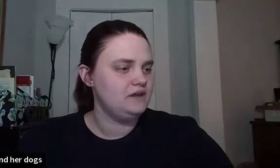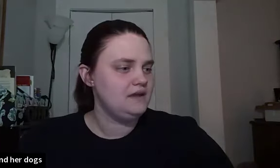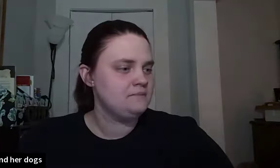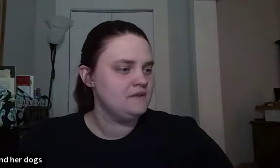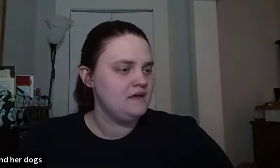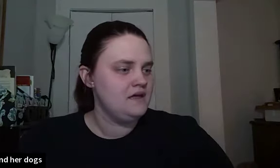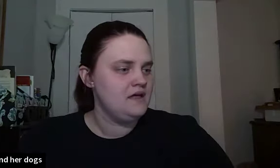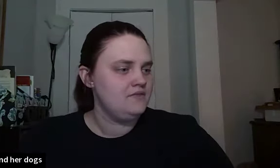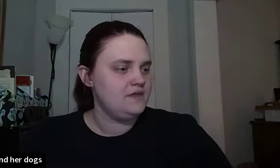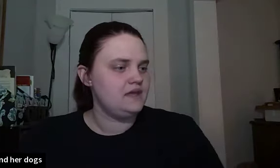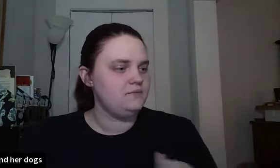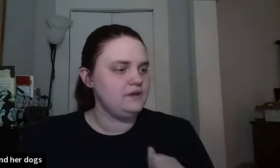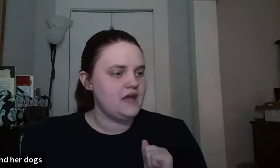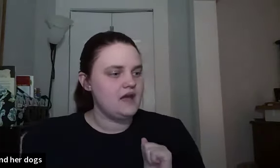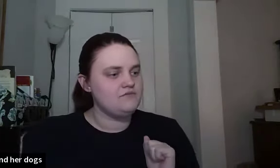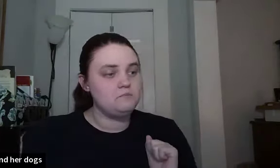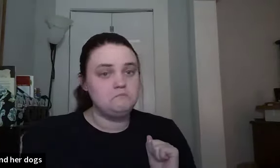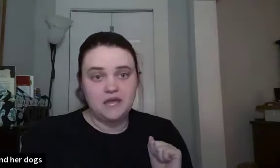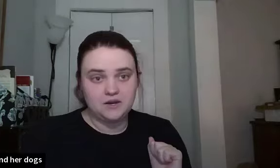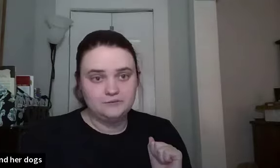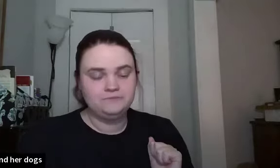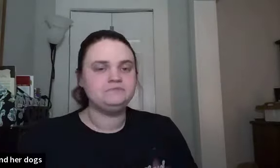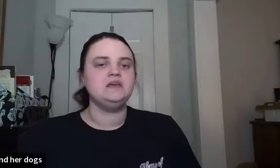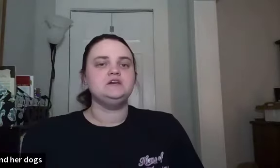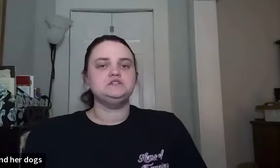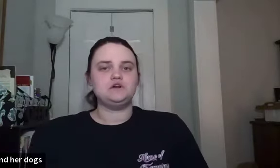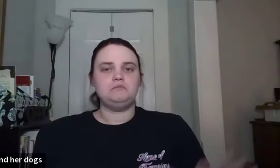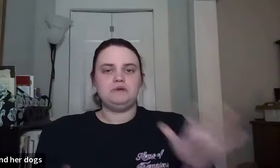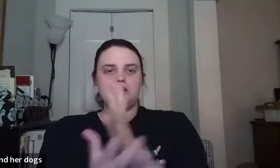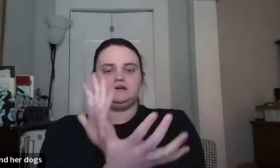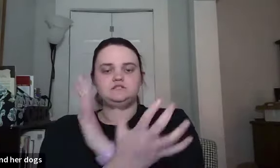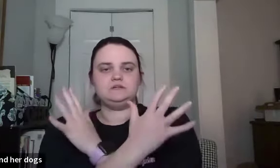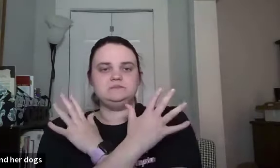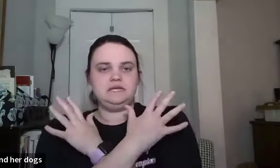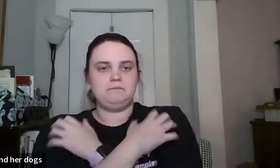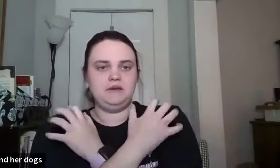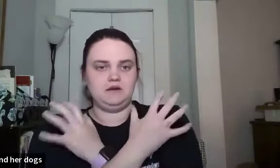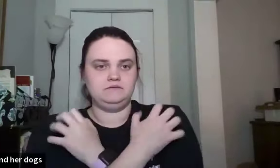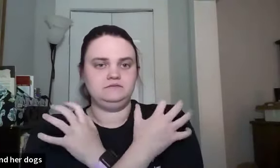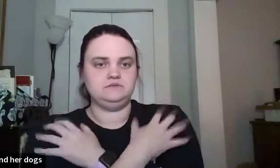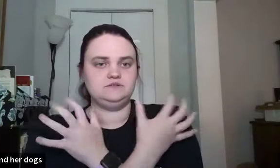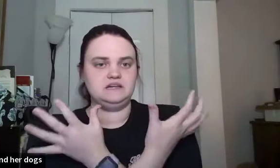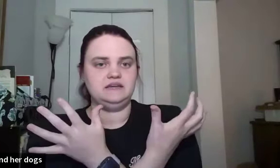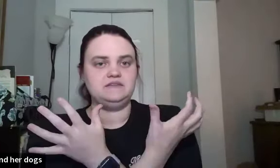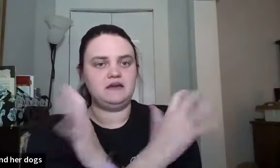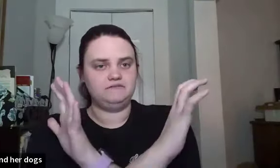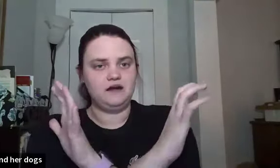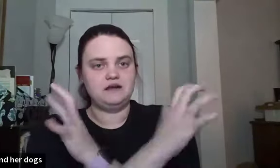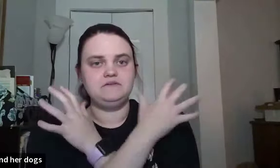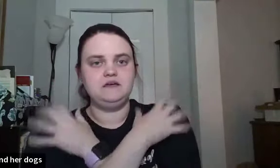Okay. Then we have bear. So bear is going to be bear. So it's like, again, that 5,